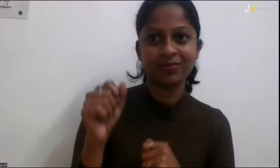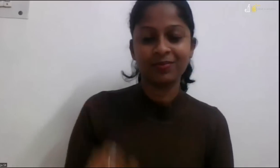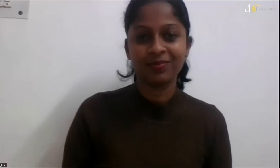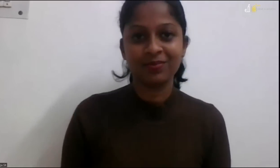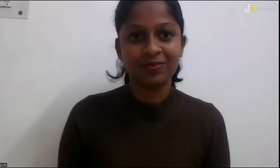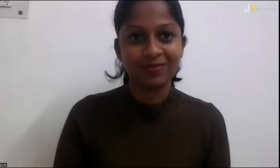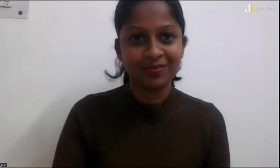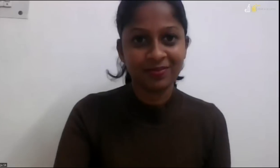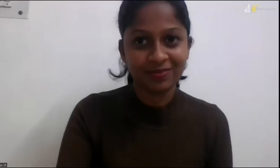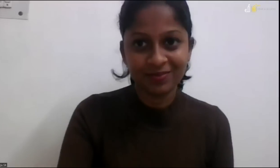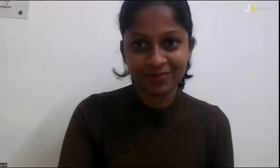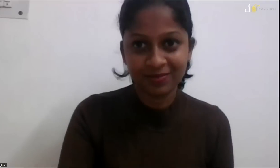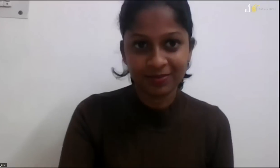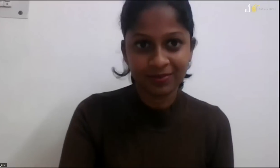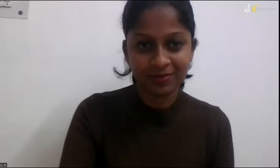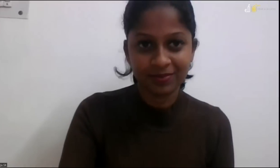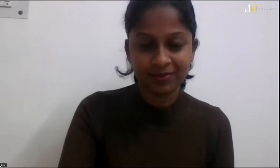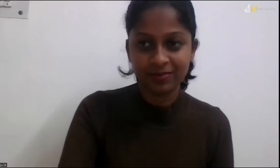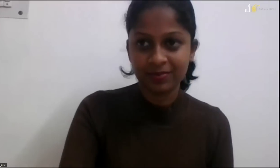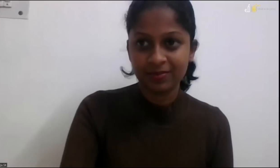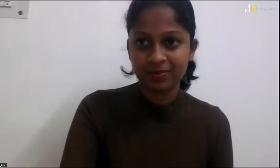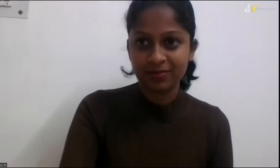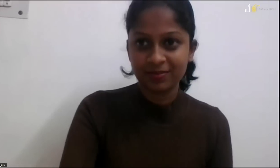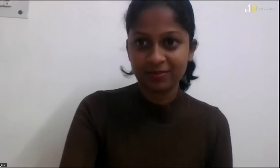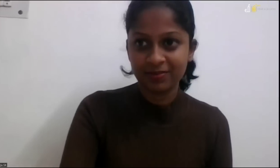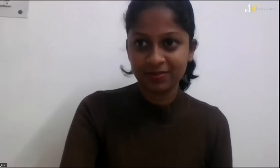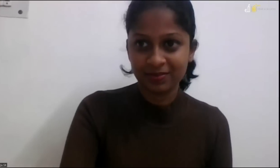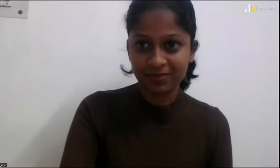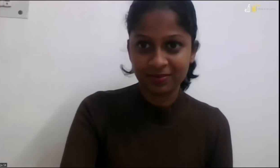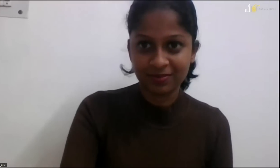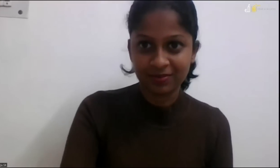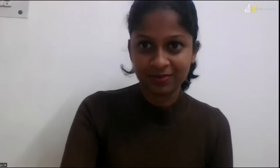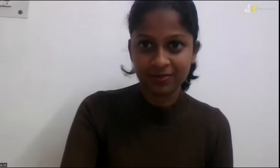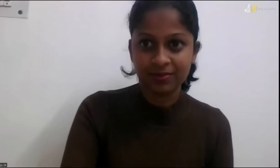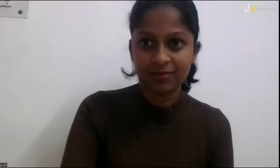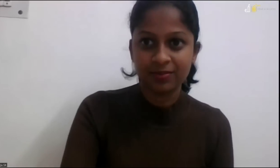Can we have the president from NAB?